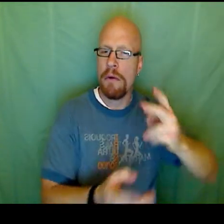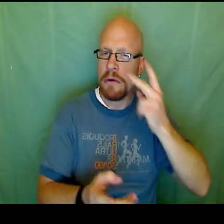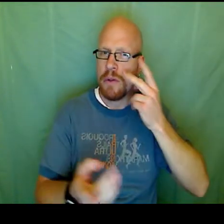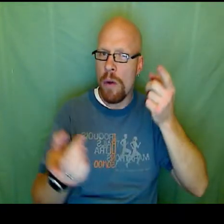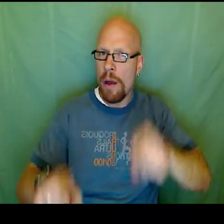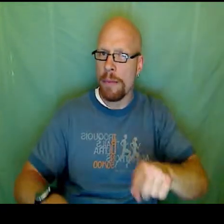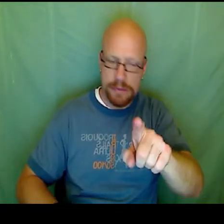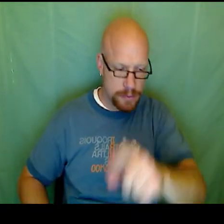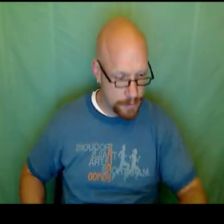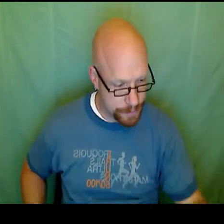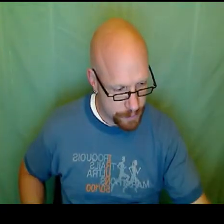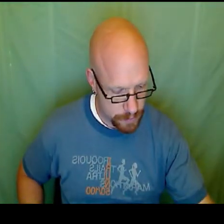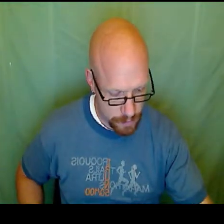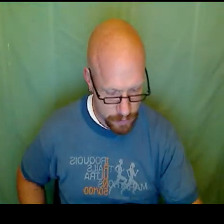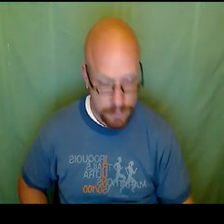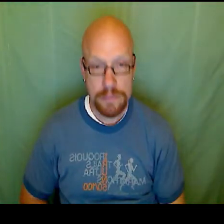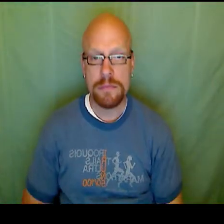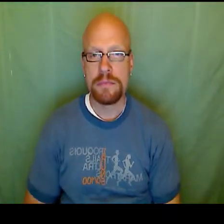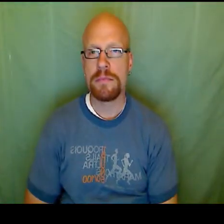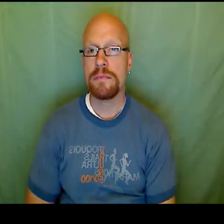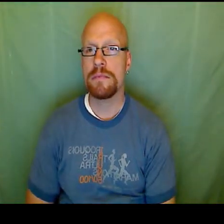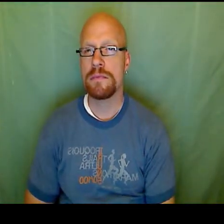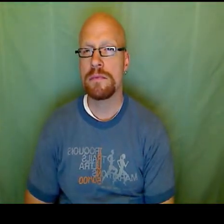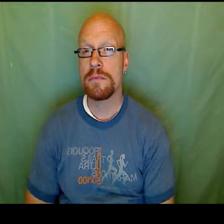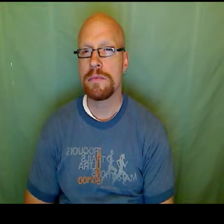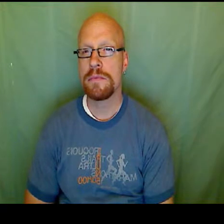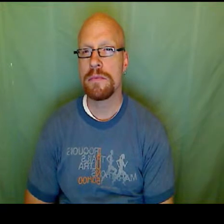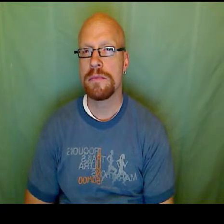we're ready to add our terms together and see what happens.